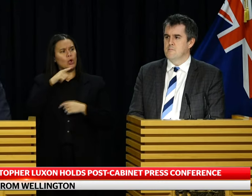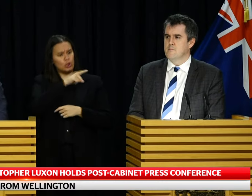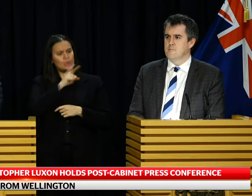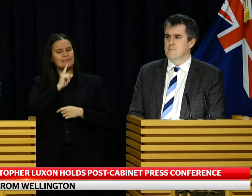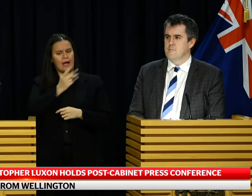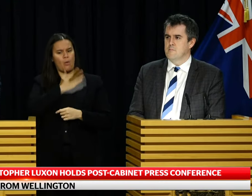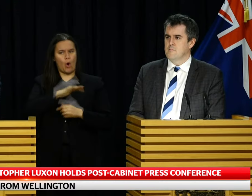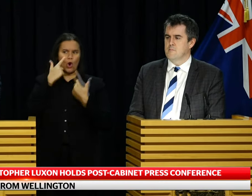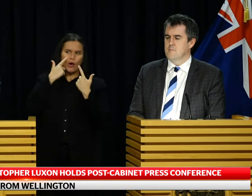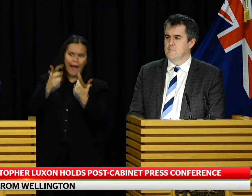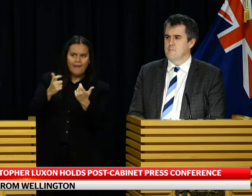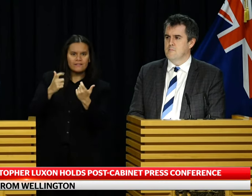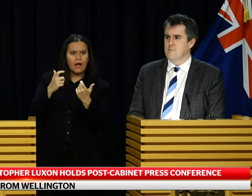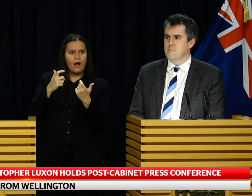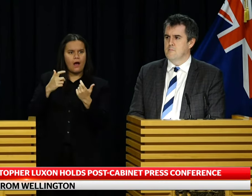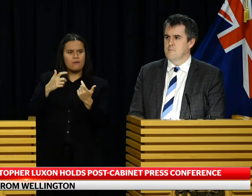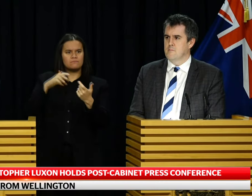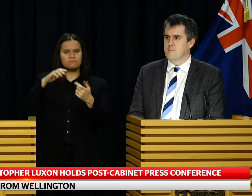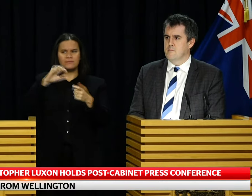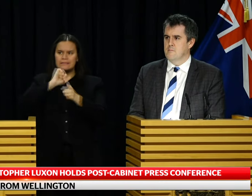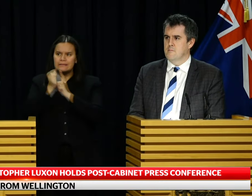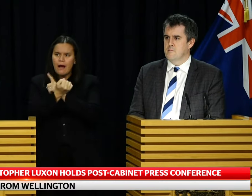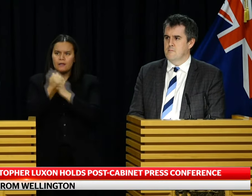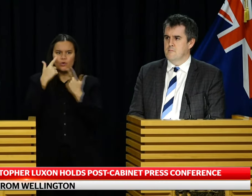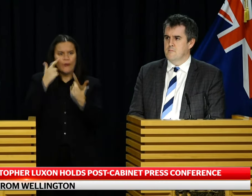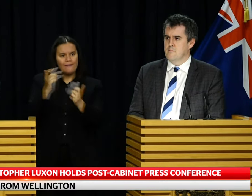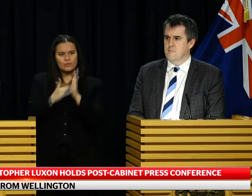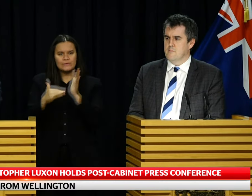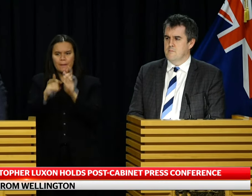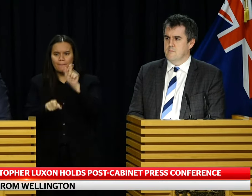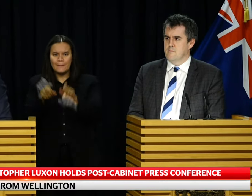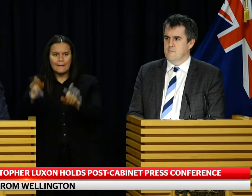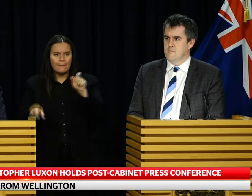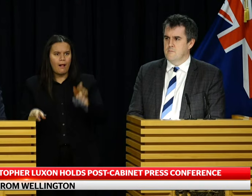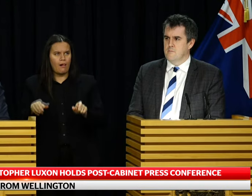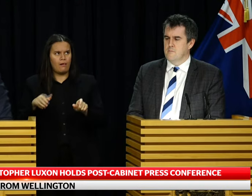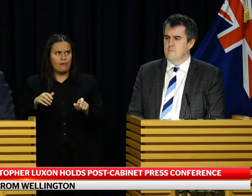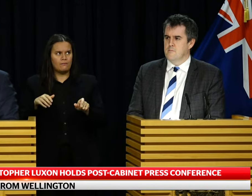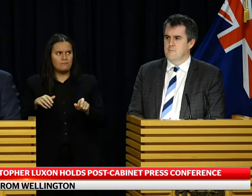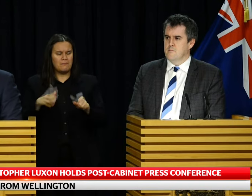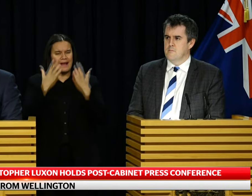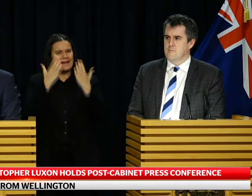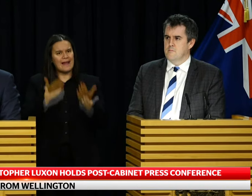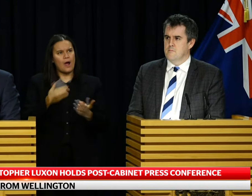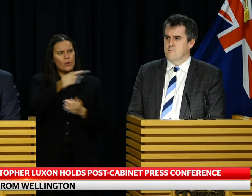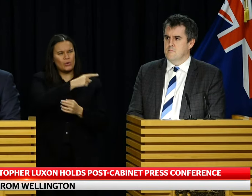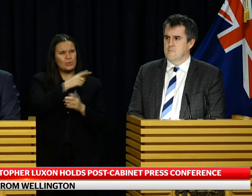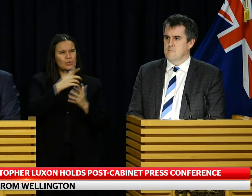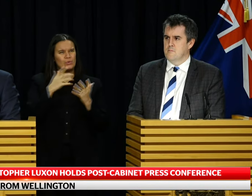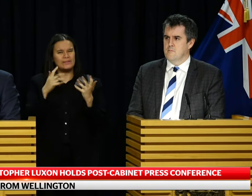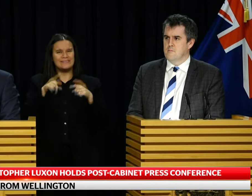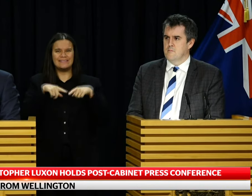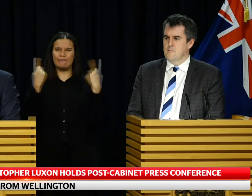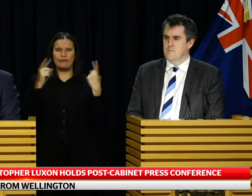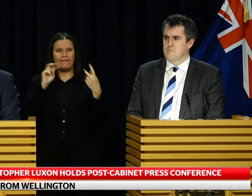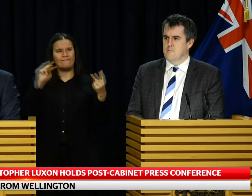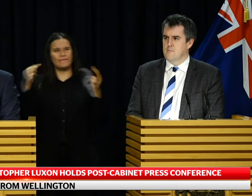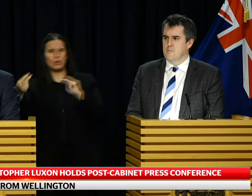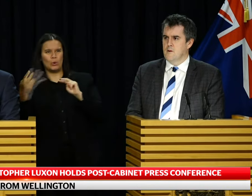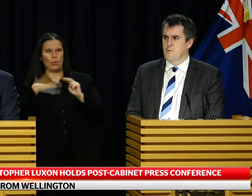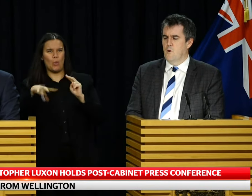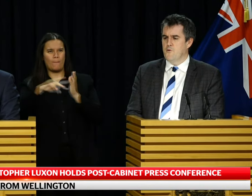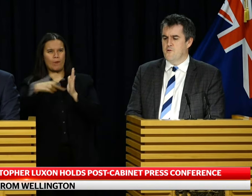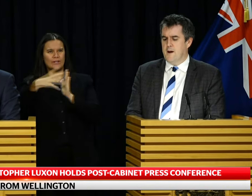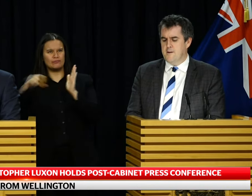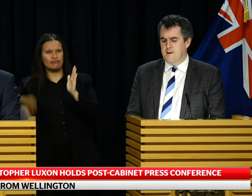that it's giving, why can't you just keep this and put that social investment lens back over it in a better way than it was obviously not